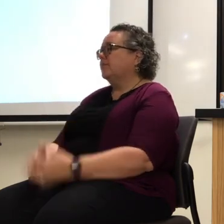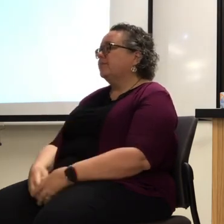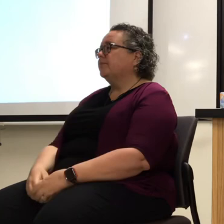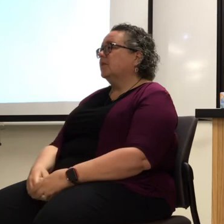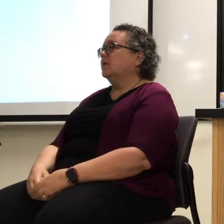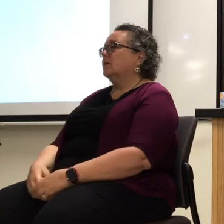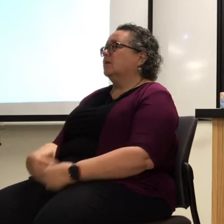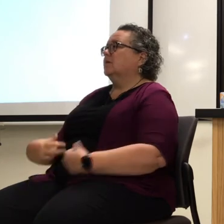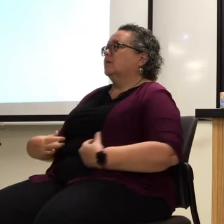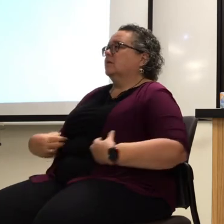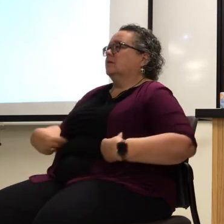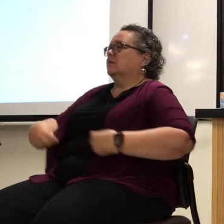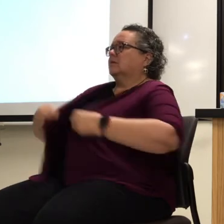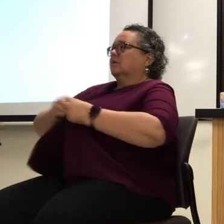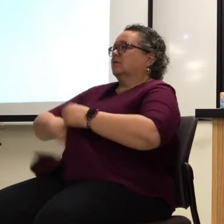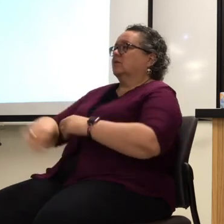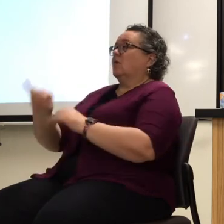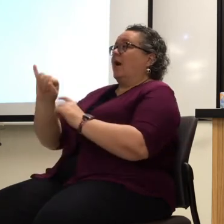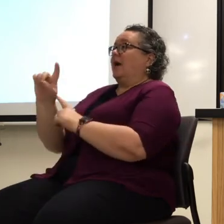ID the 12 structures.